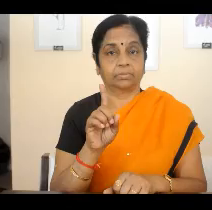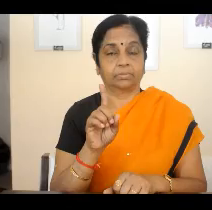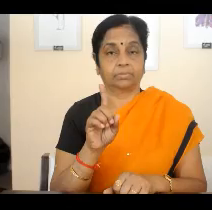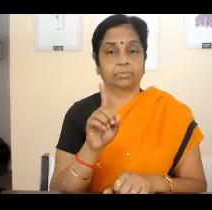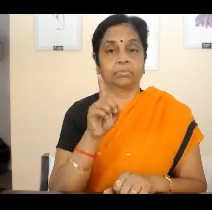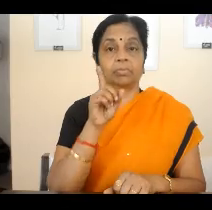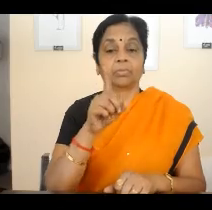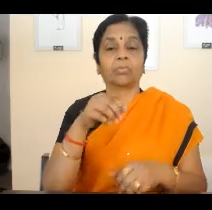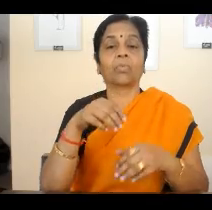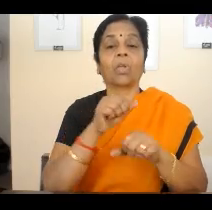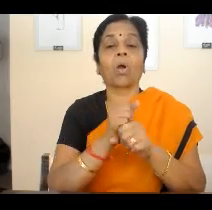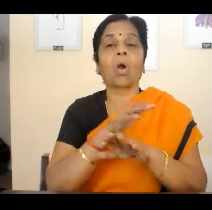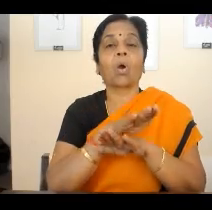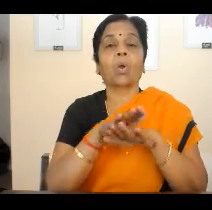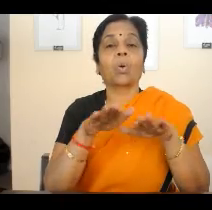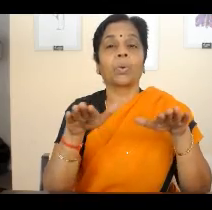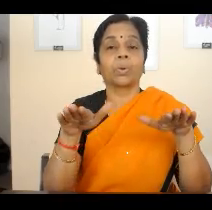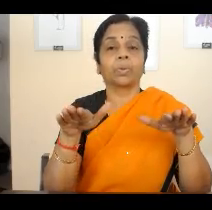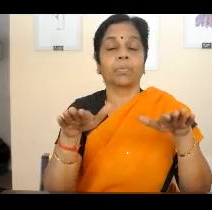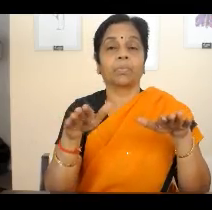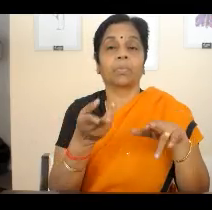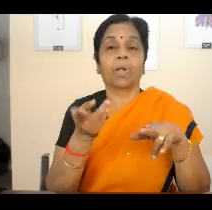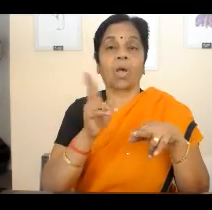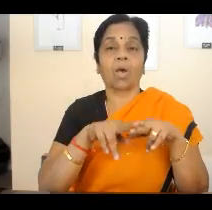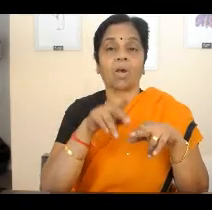on the ground of disability